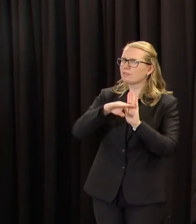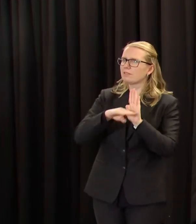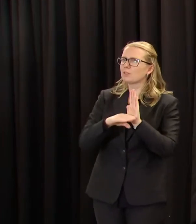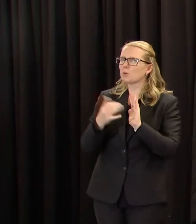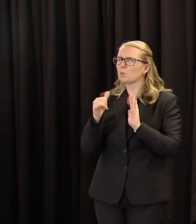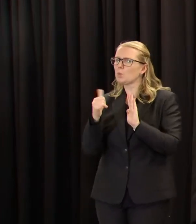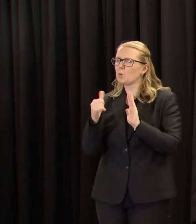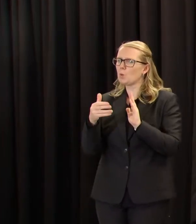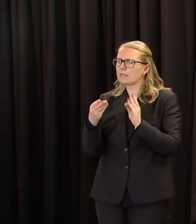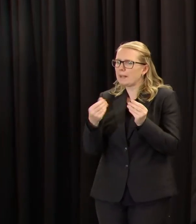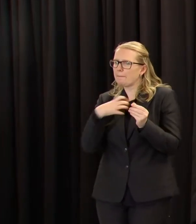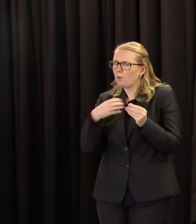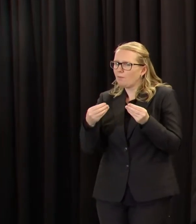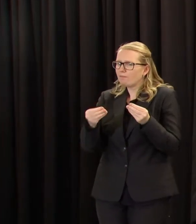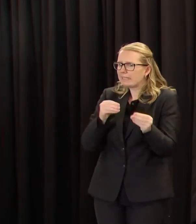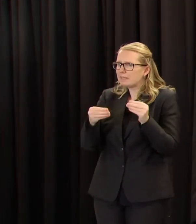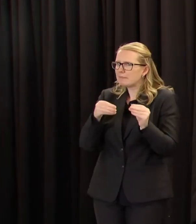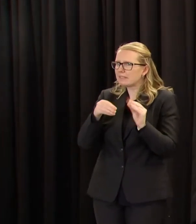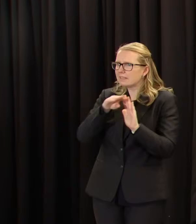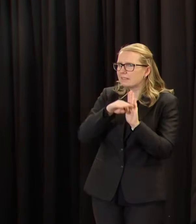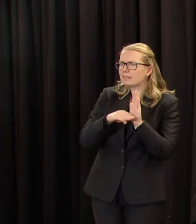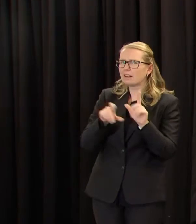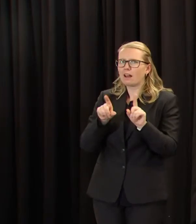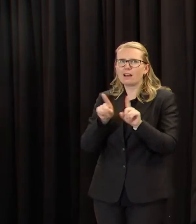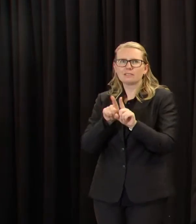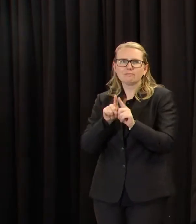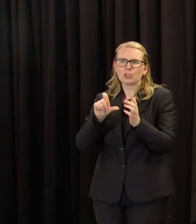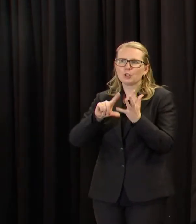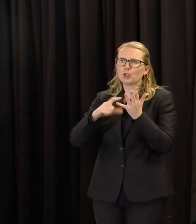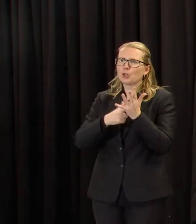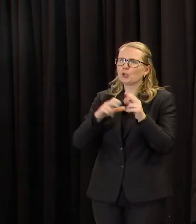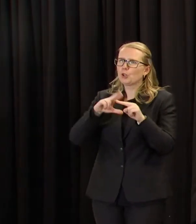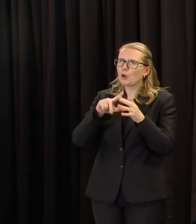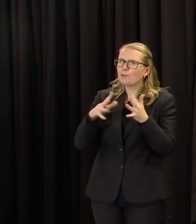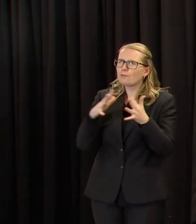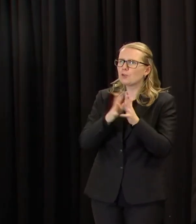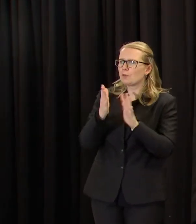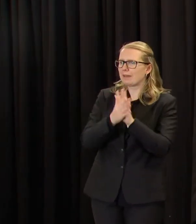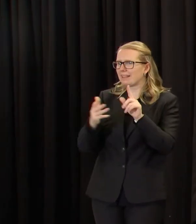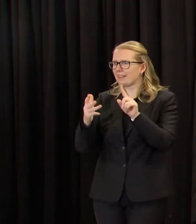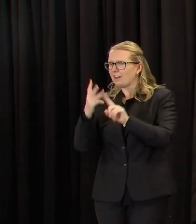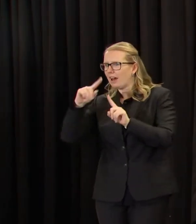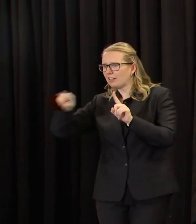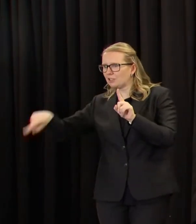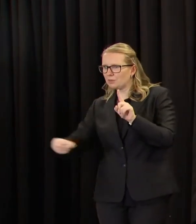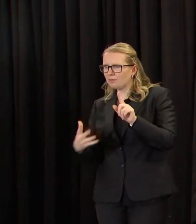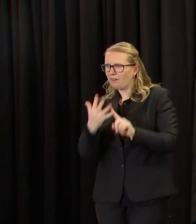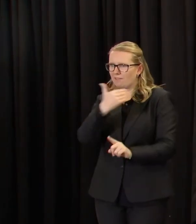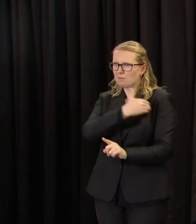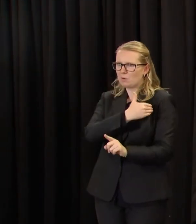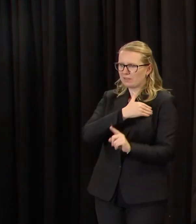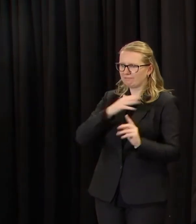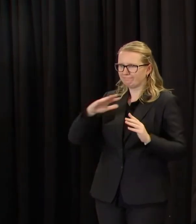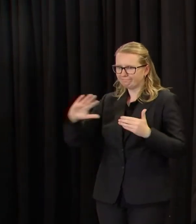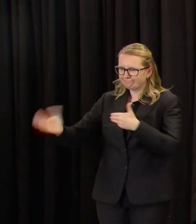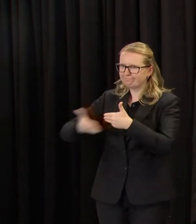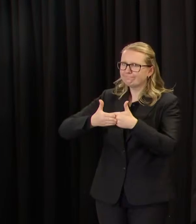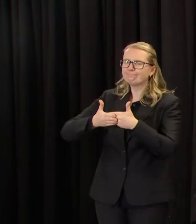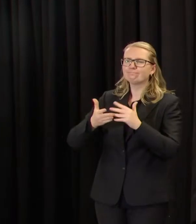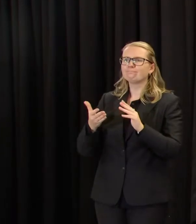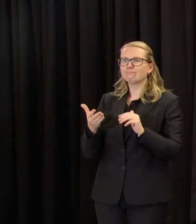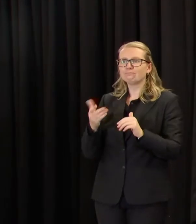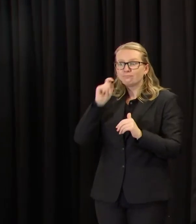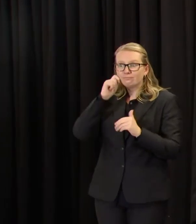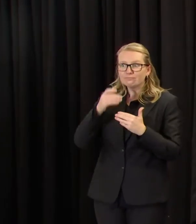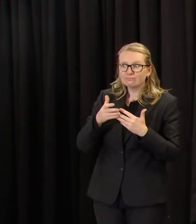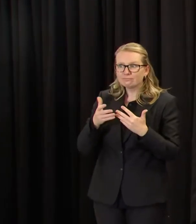ease some restrictions, like, you know, is the curfew on the card? What kind of things is he looking at to make it more manageable? I'm not